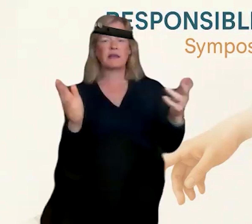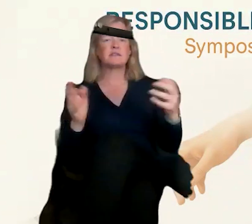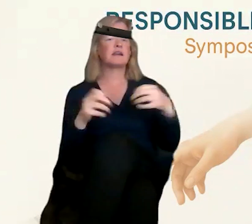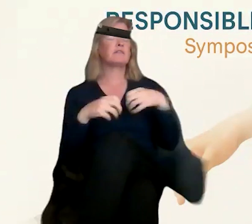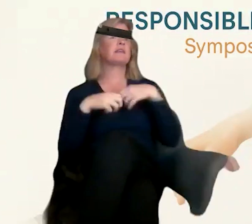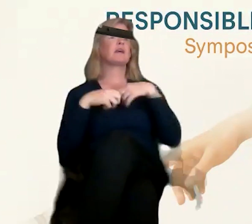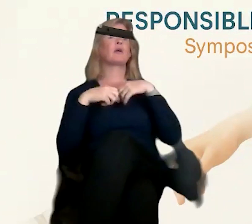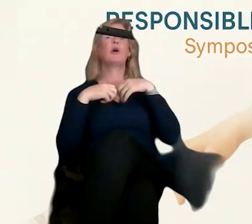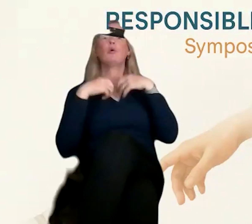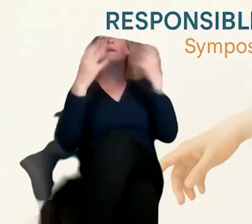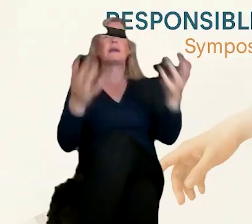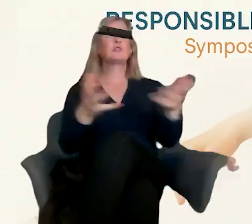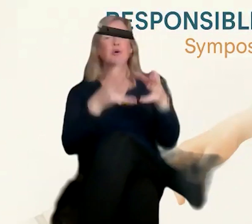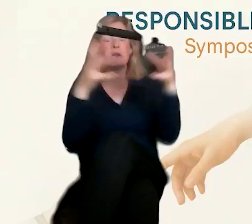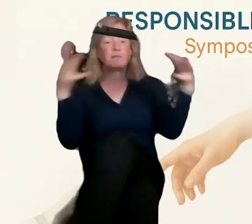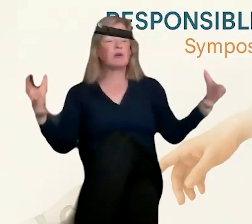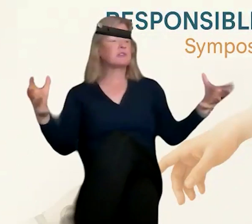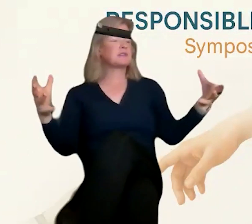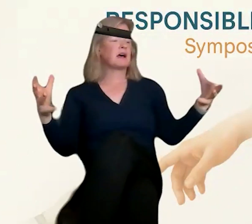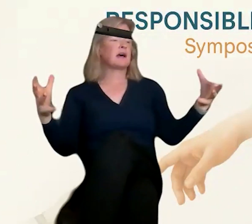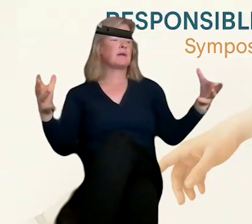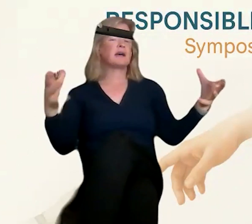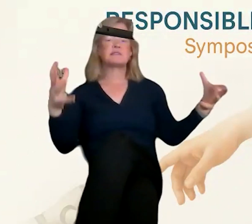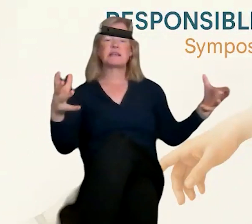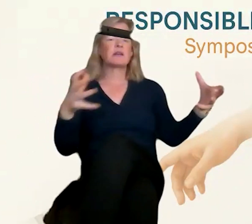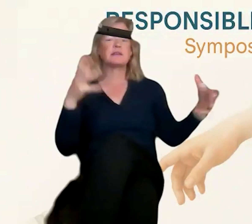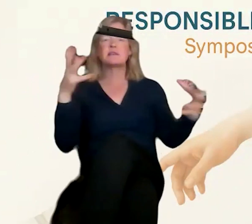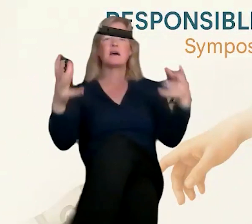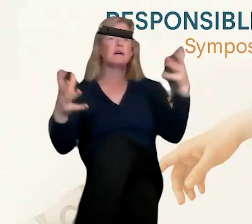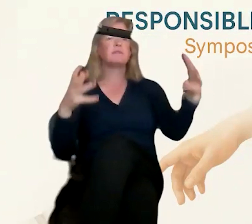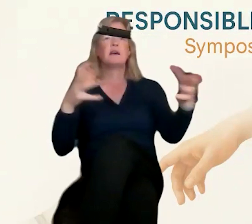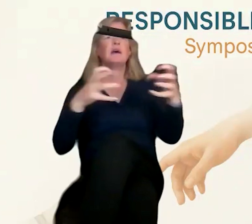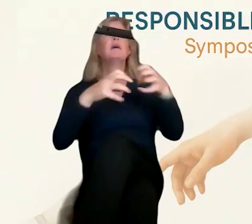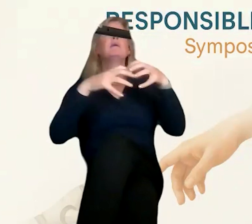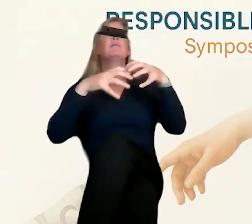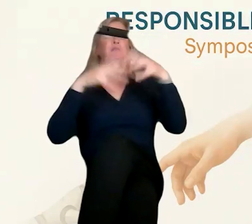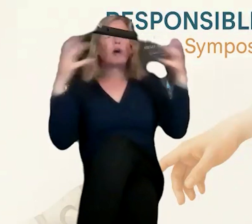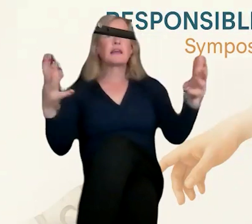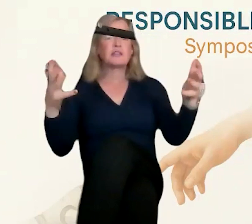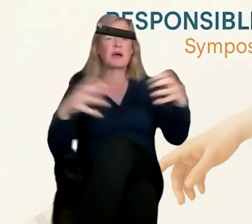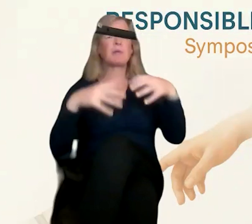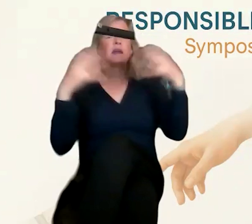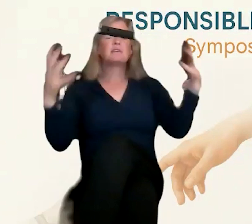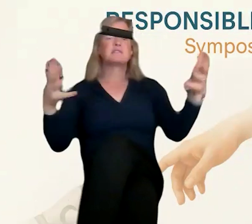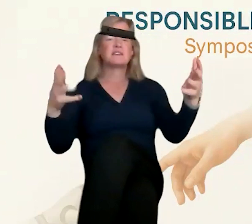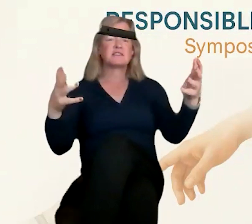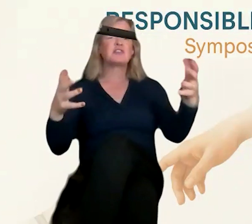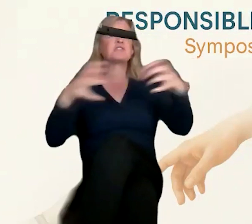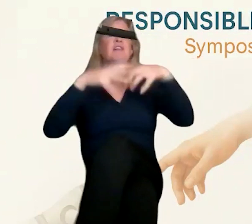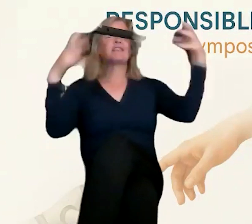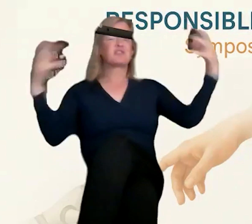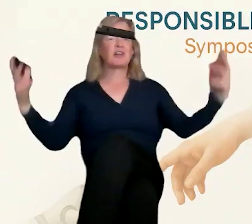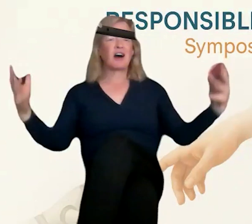that's great. If they're willing, so we've built a series of, calling it a chatbot